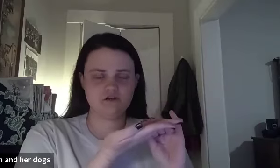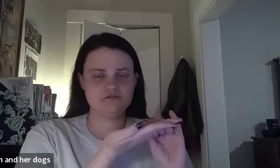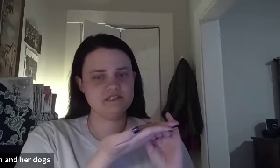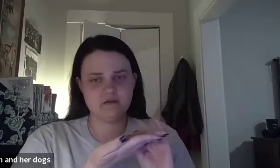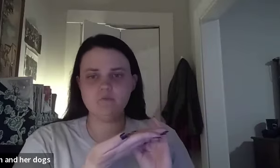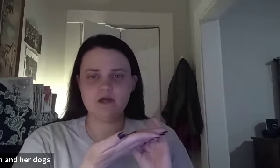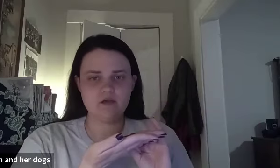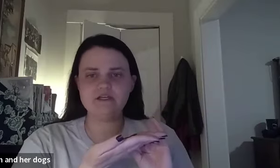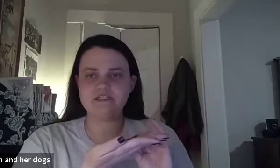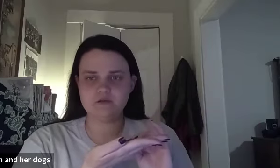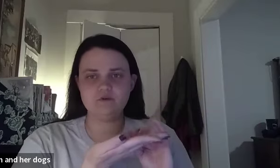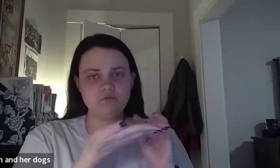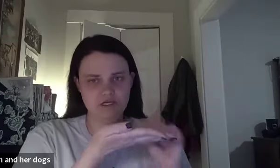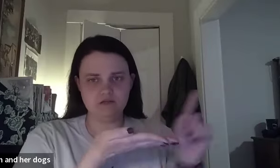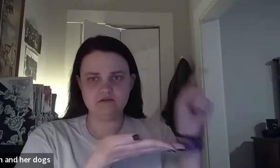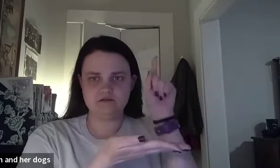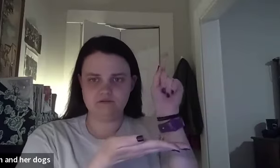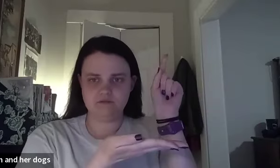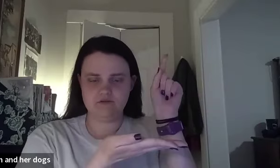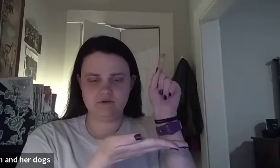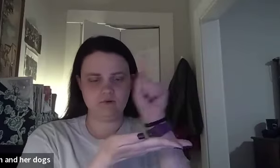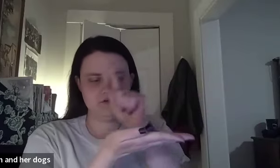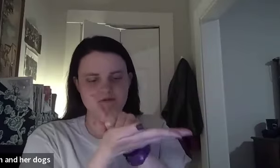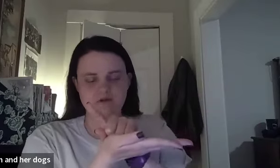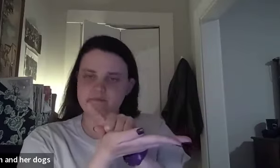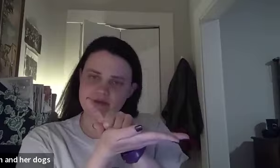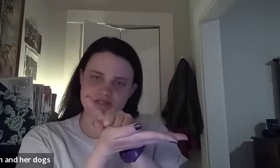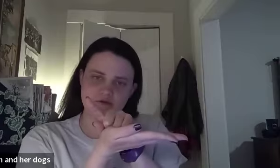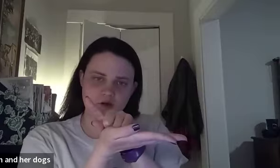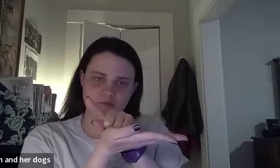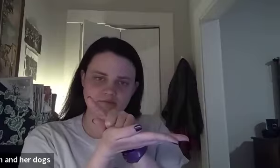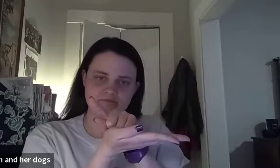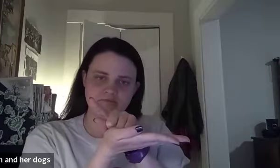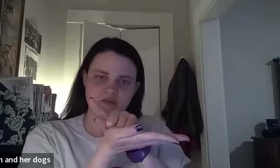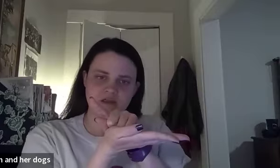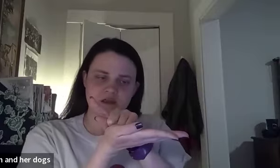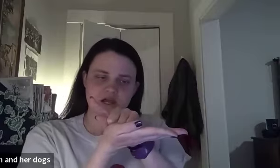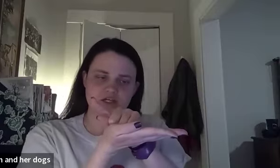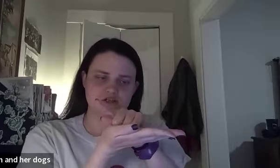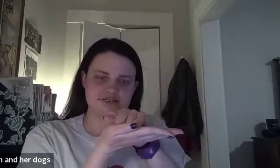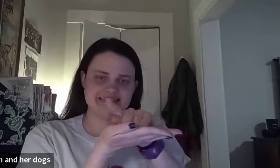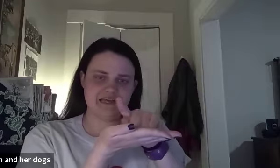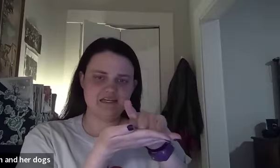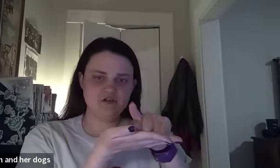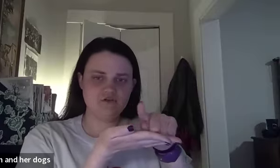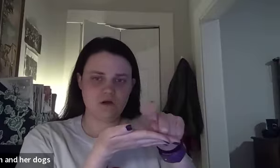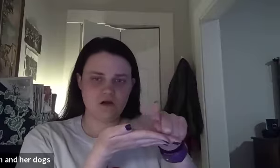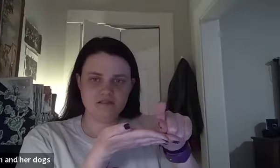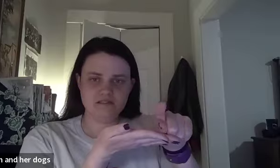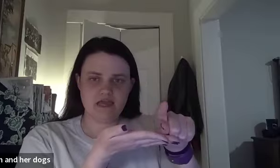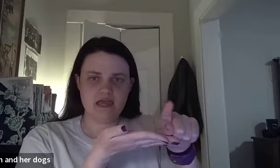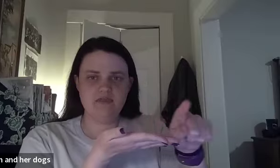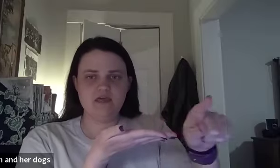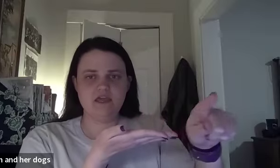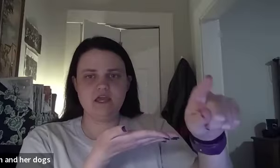off the same way we did with week. We have our pointer finger at the base of our palm, and you're going to slide it across and